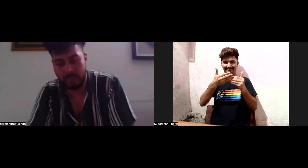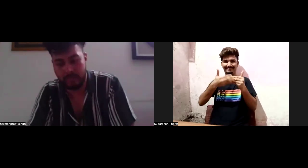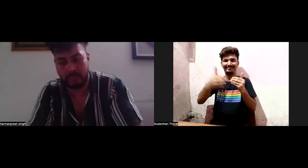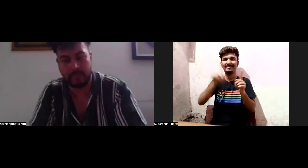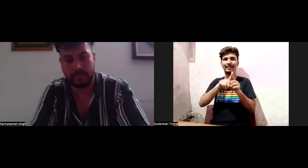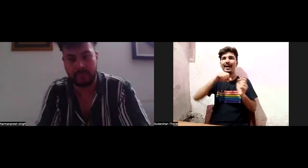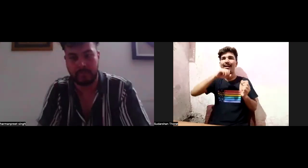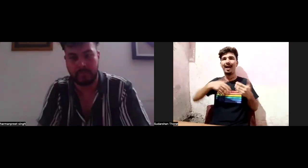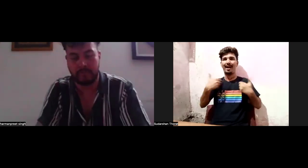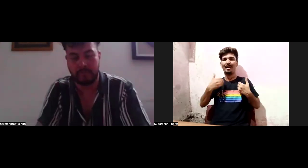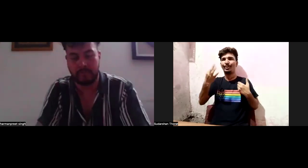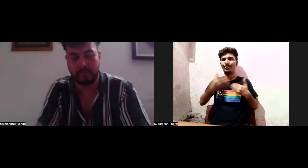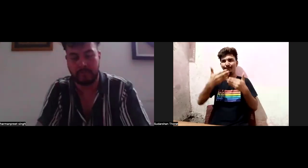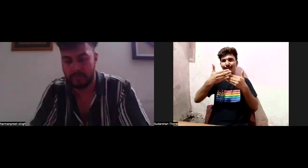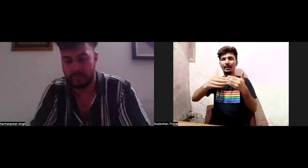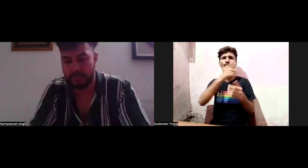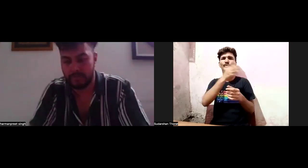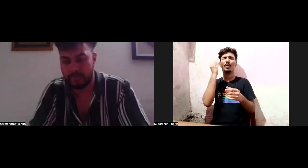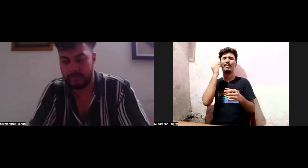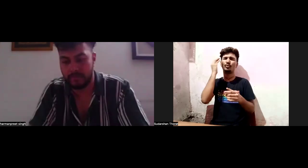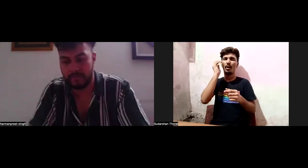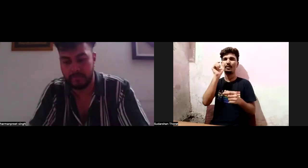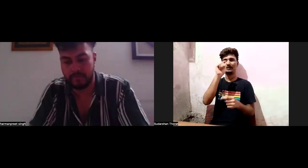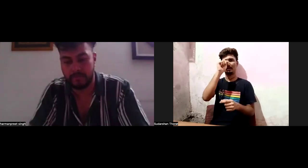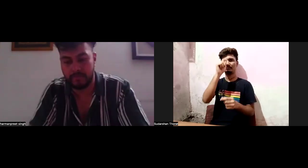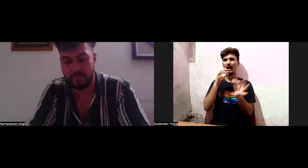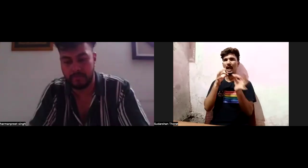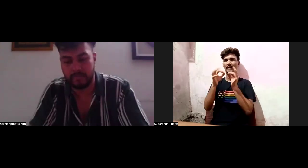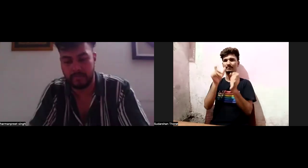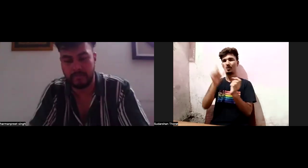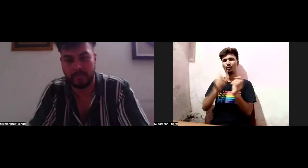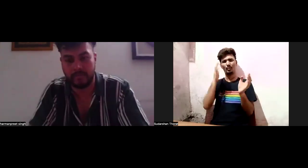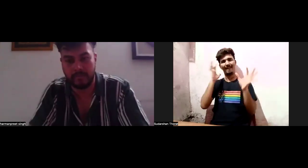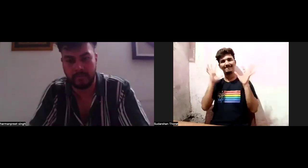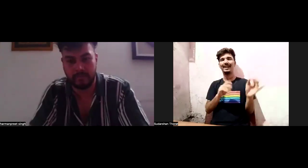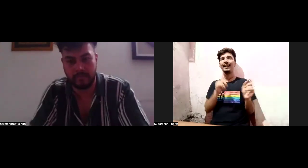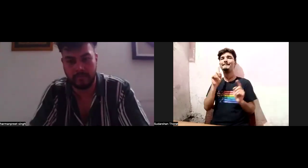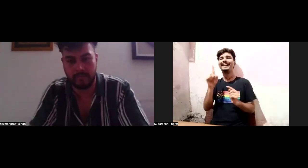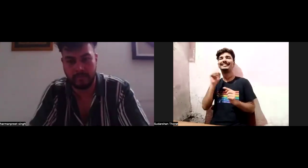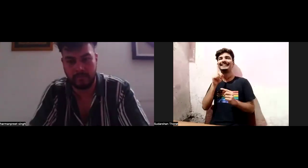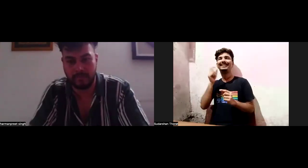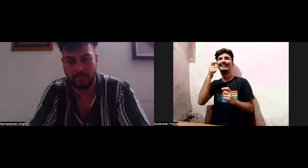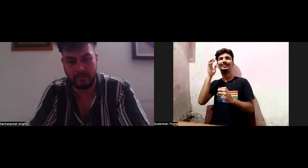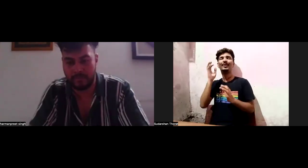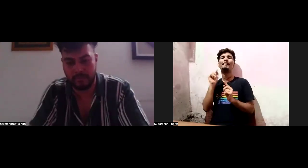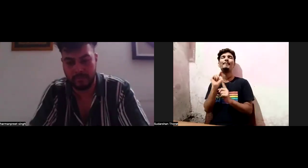it's very difficult to be strong and advocate for the needs. And